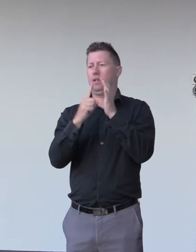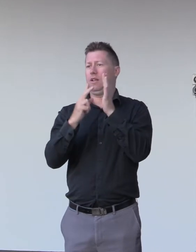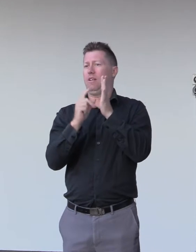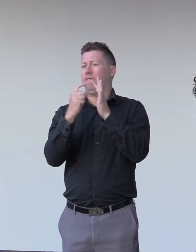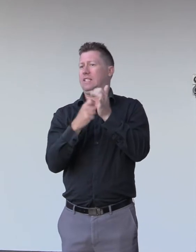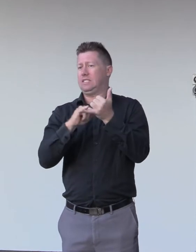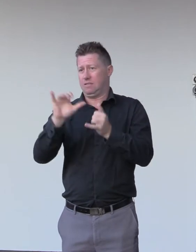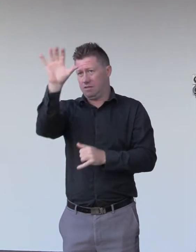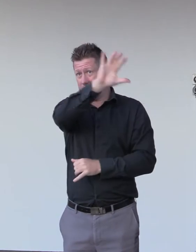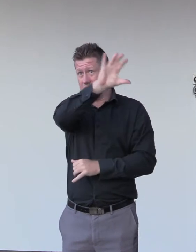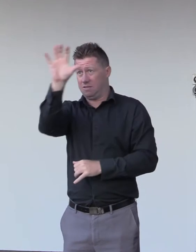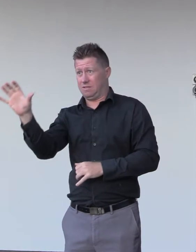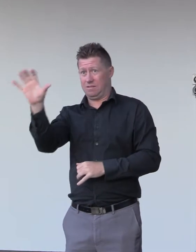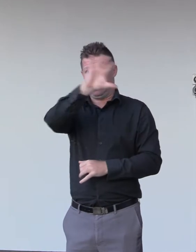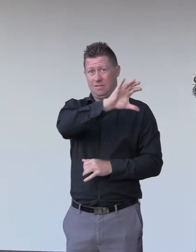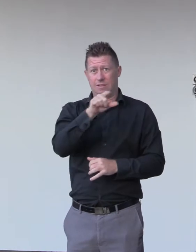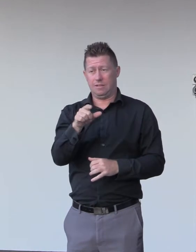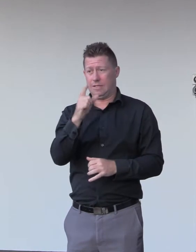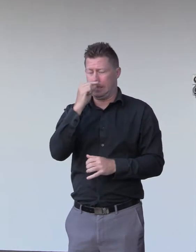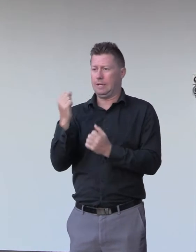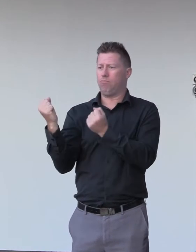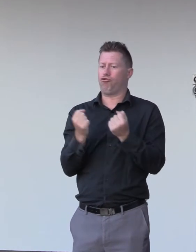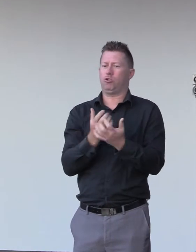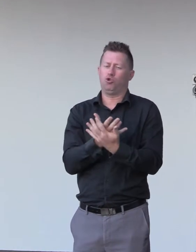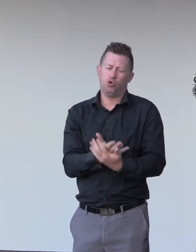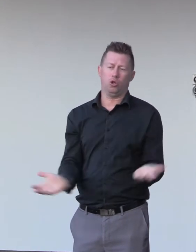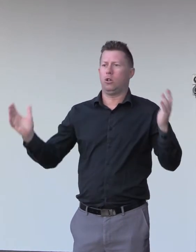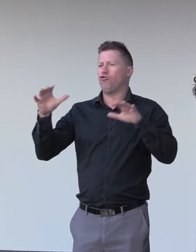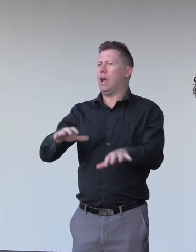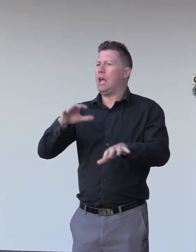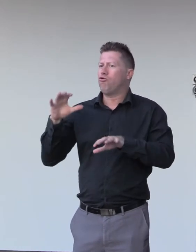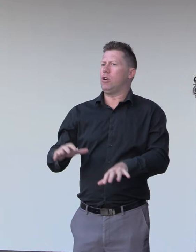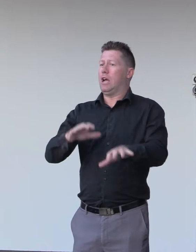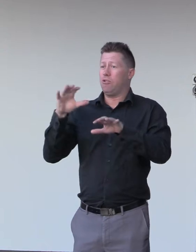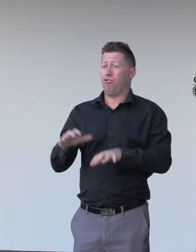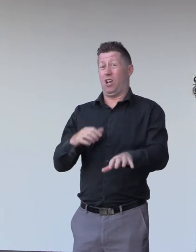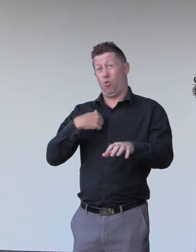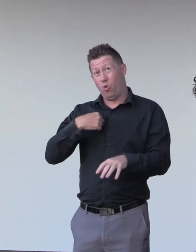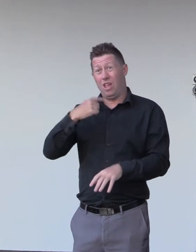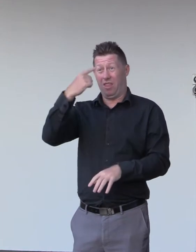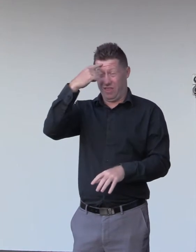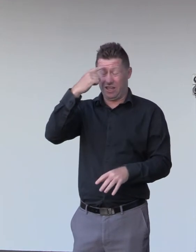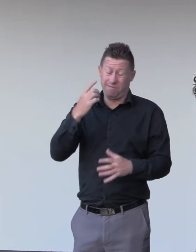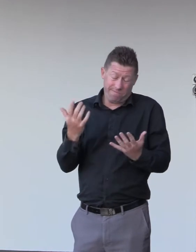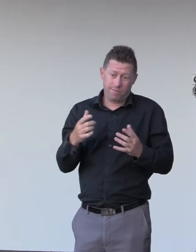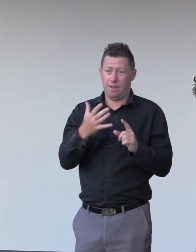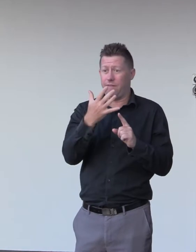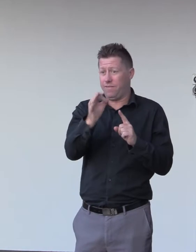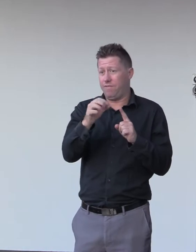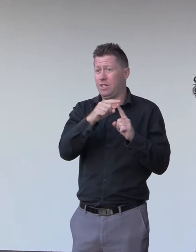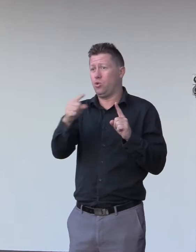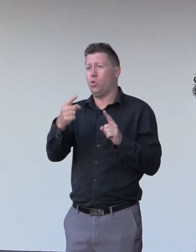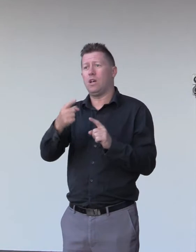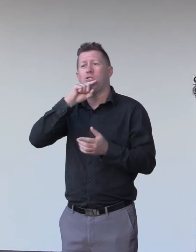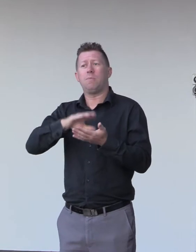This event has the potential for significant rain, and at this stage we're anticipating anywhere between 50 to 100 mils in